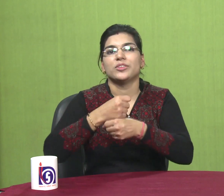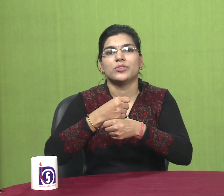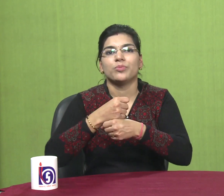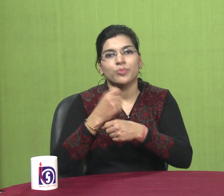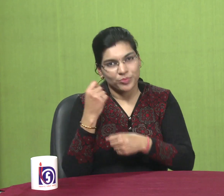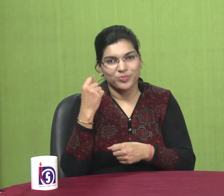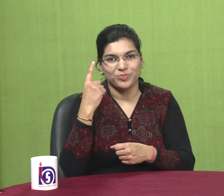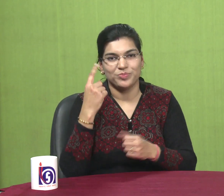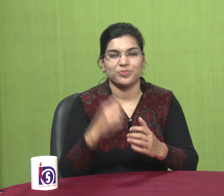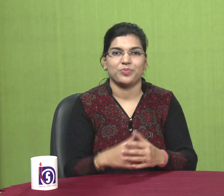NGOs.